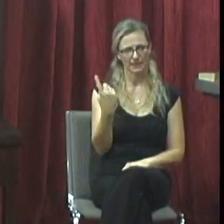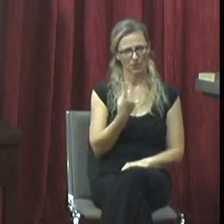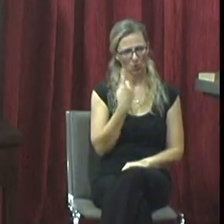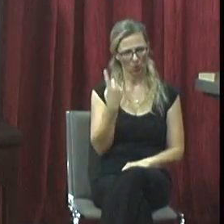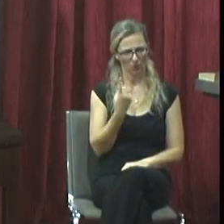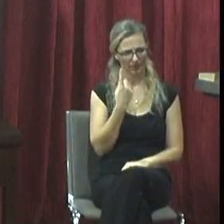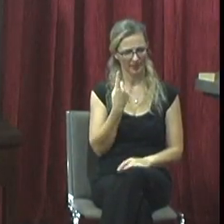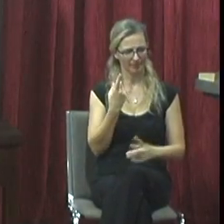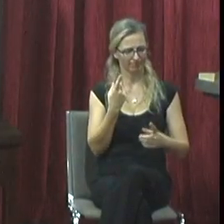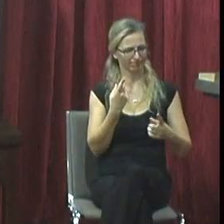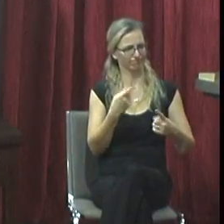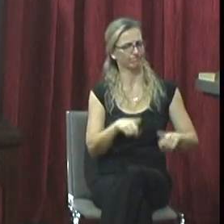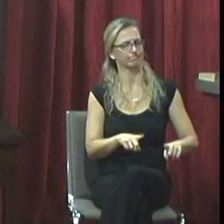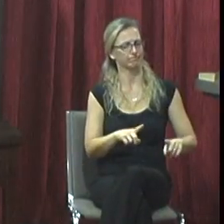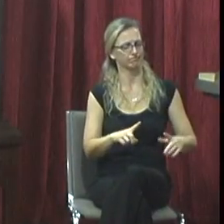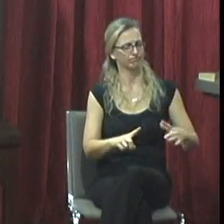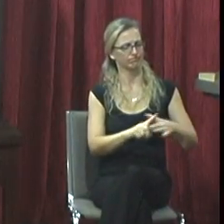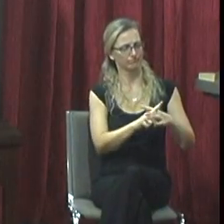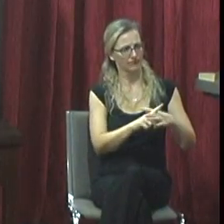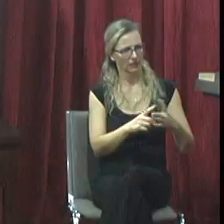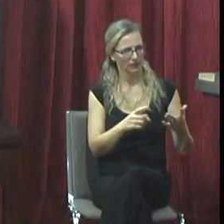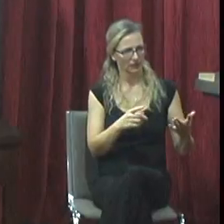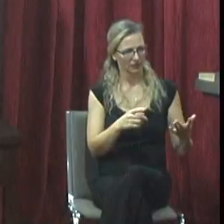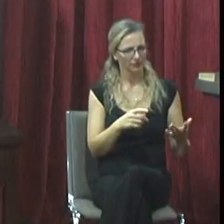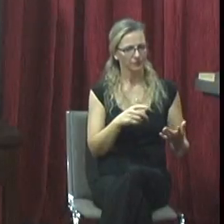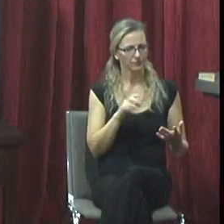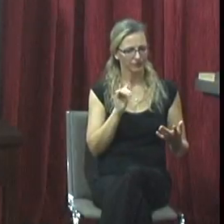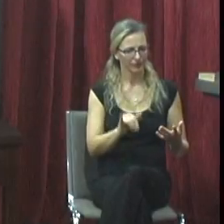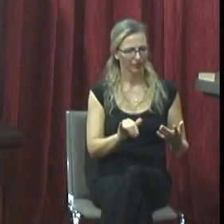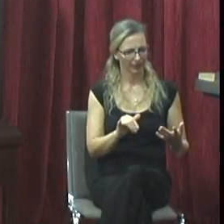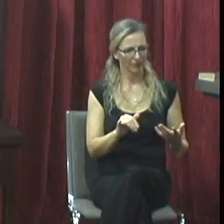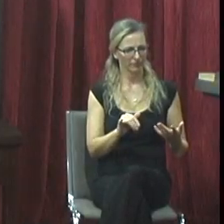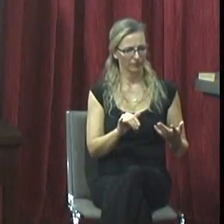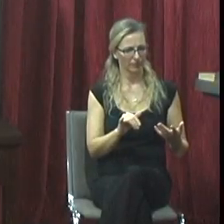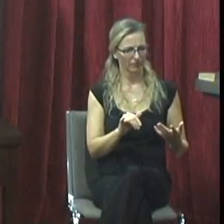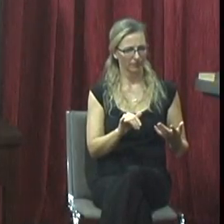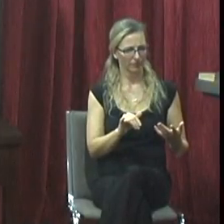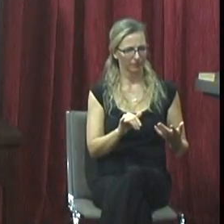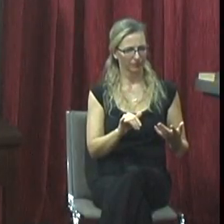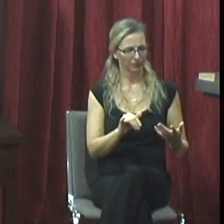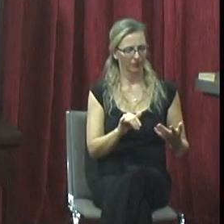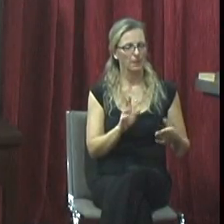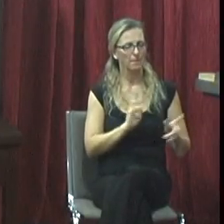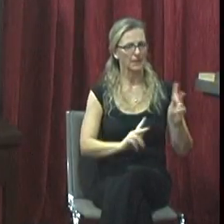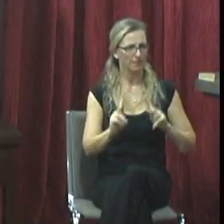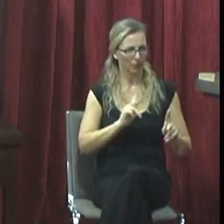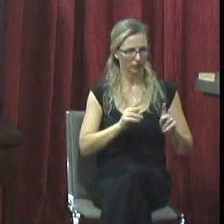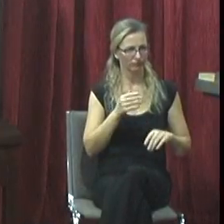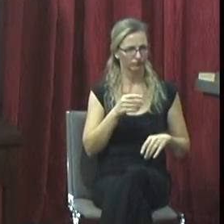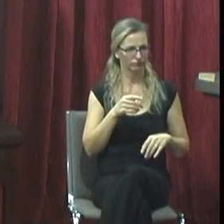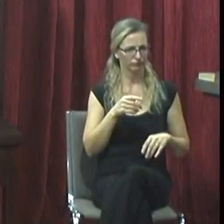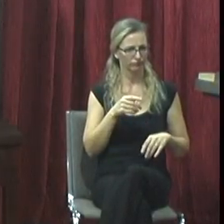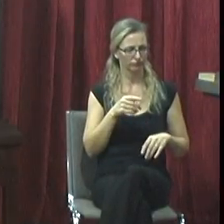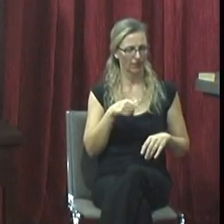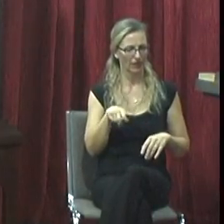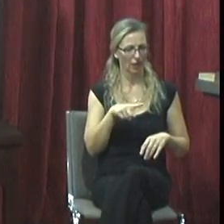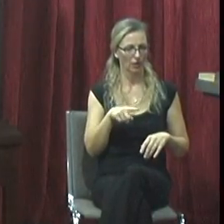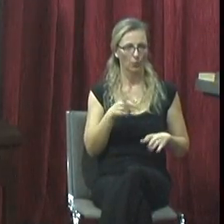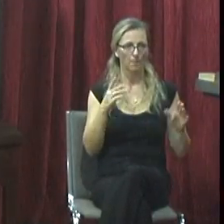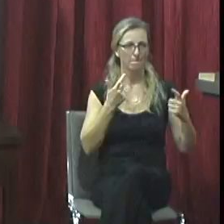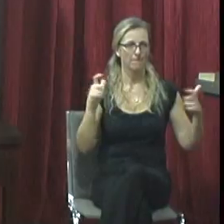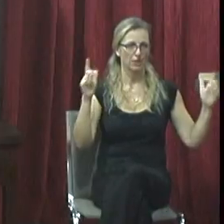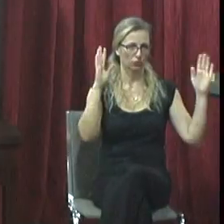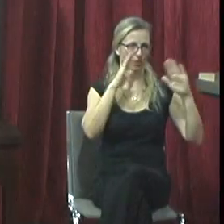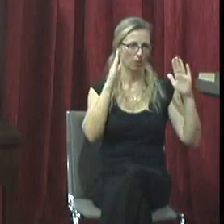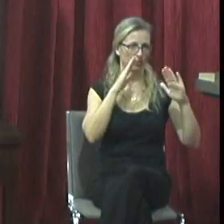only incident in the book of Joshua where the Joshua generation got themselves into big trouble. And it was only